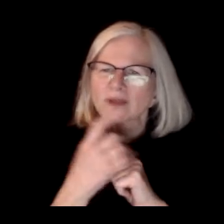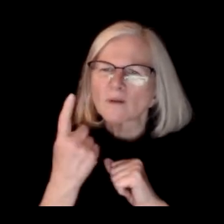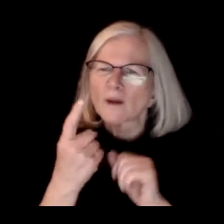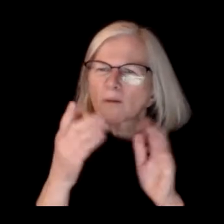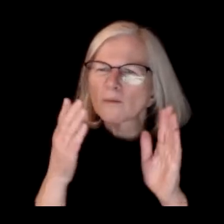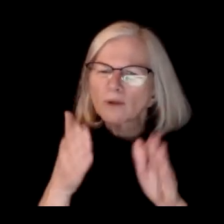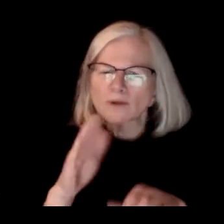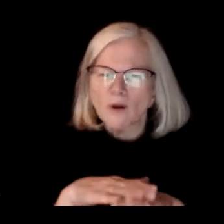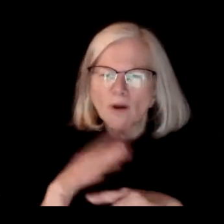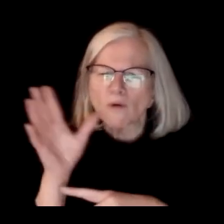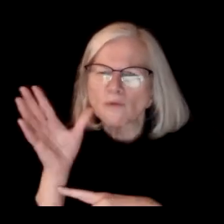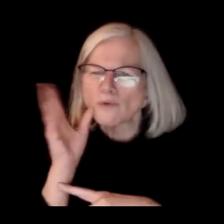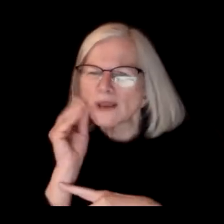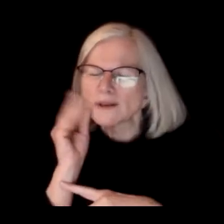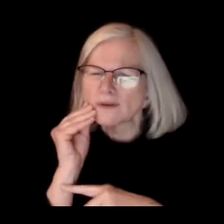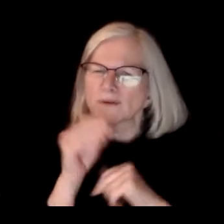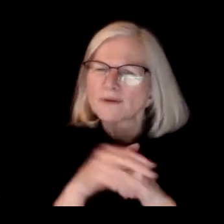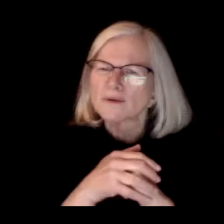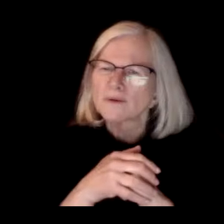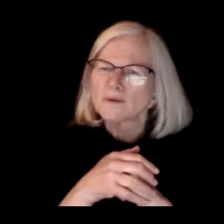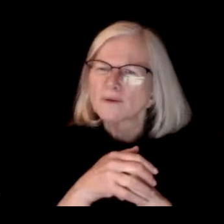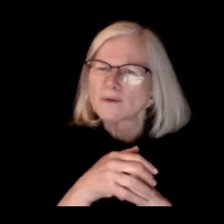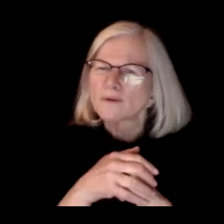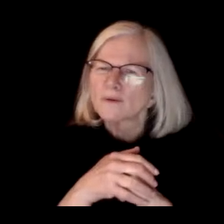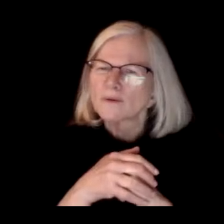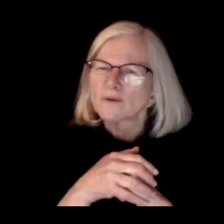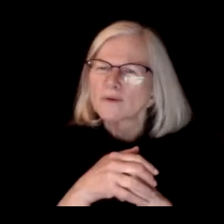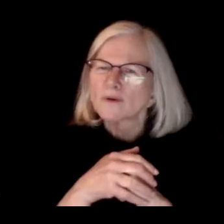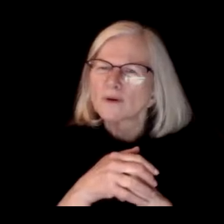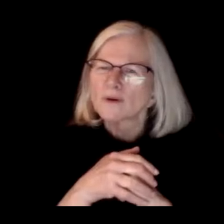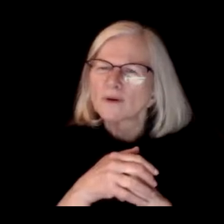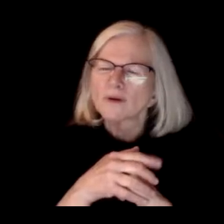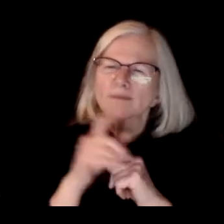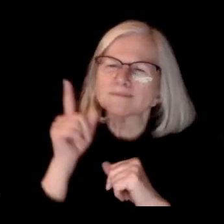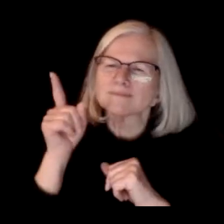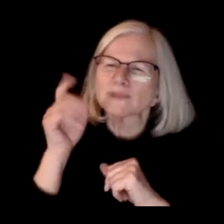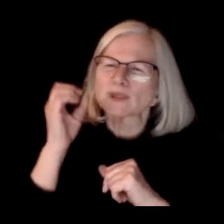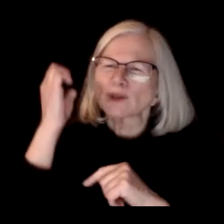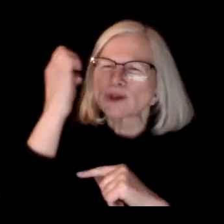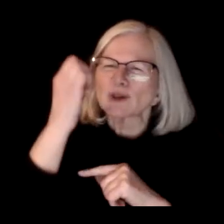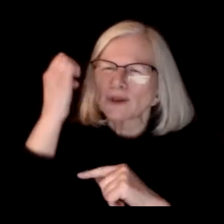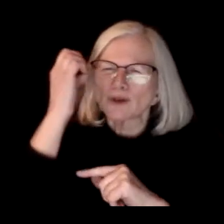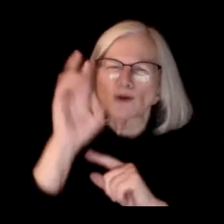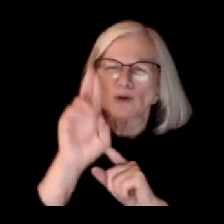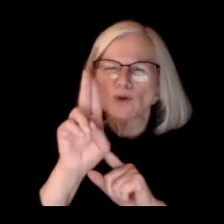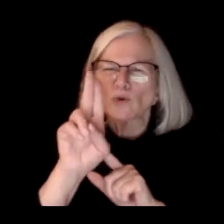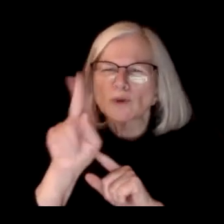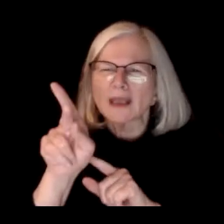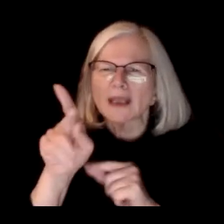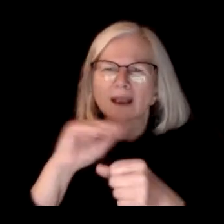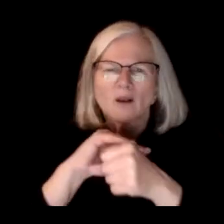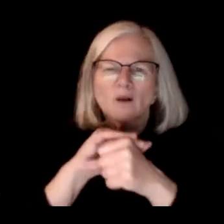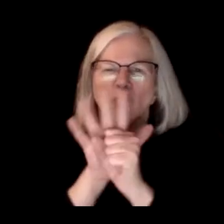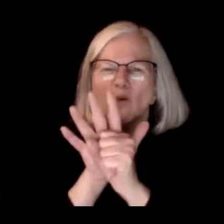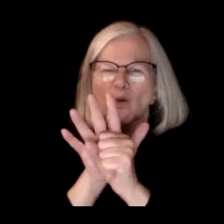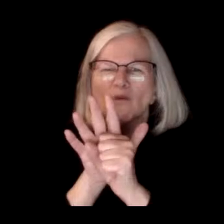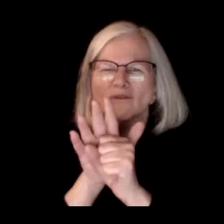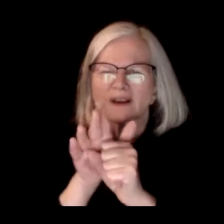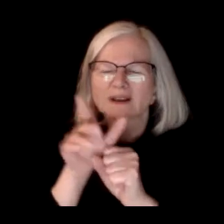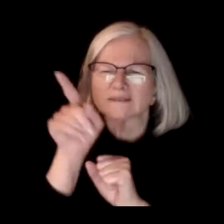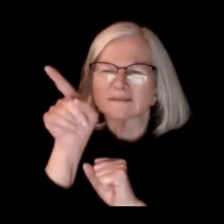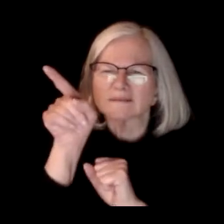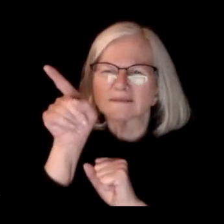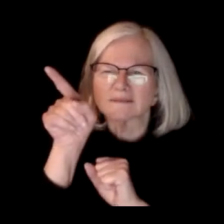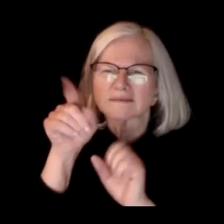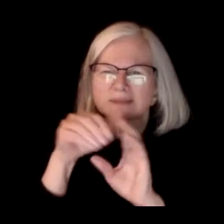variant, we can expect to see a very substantial increase in the number of cases here in Minnesota in the next 6 to 8 weeks. He said the worst